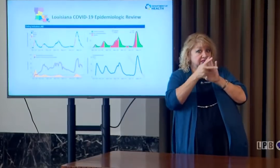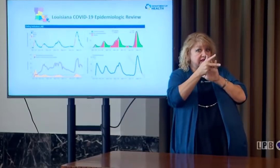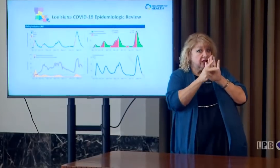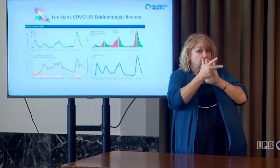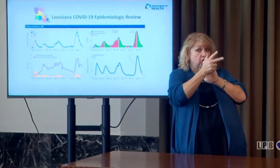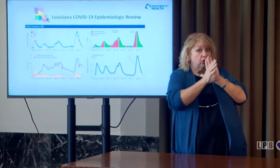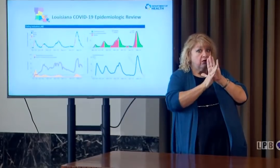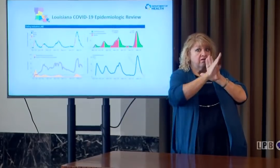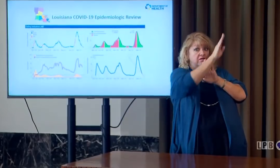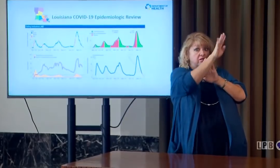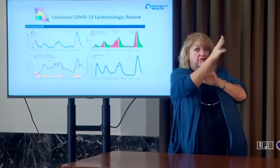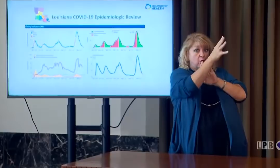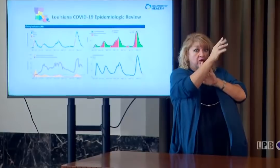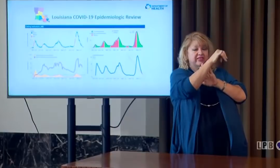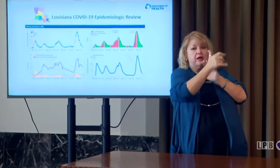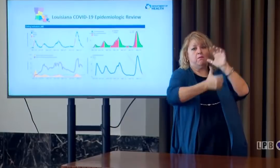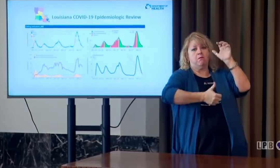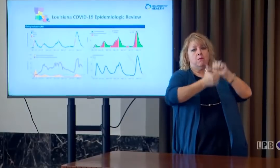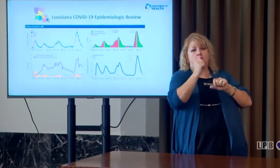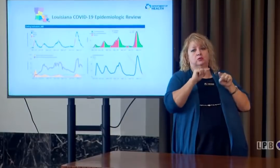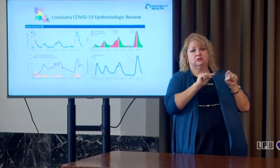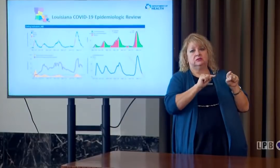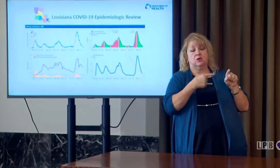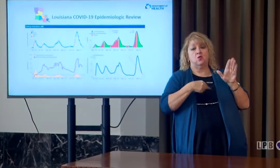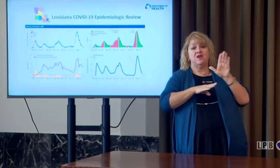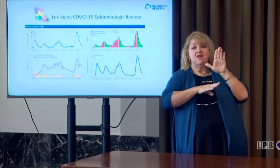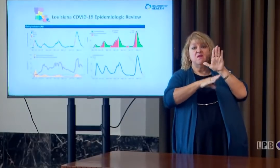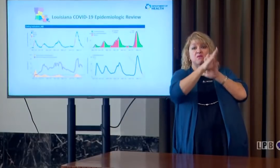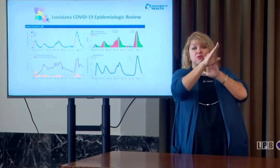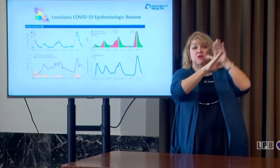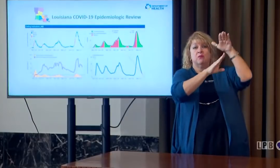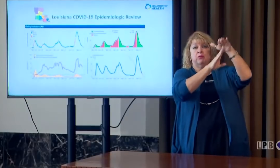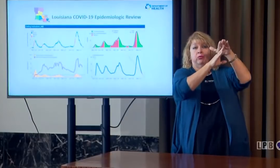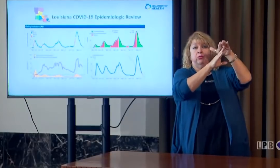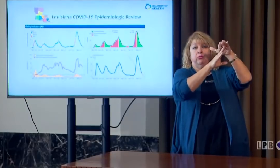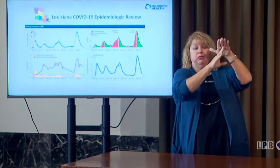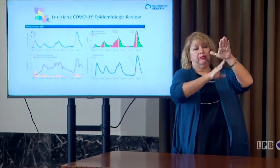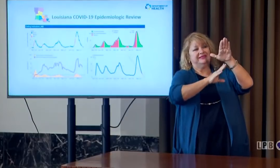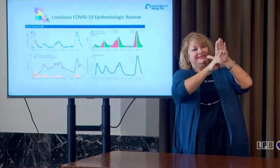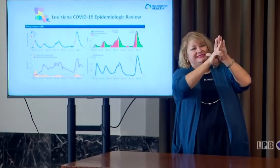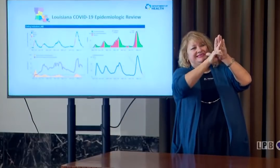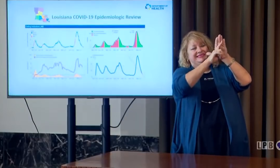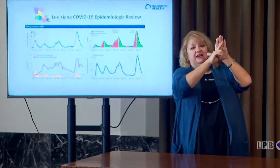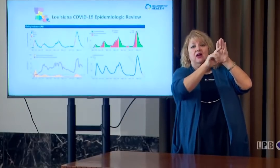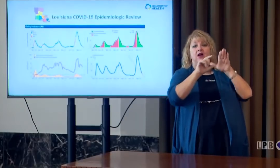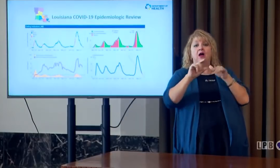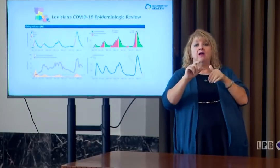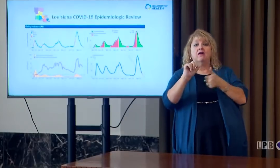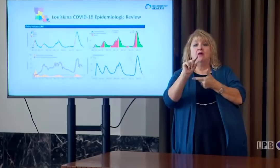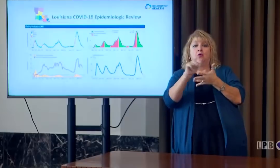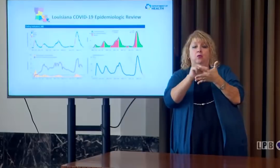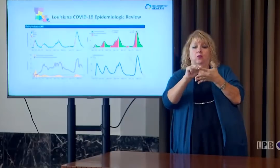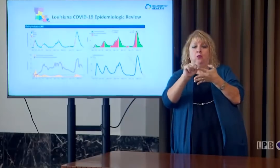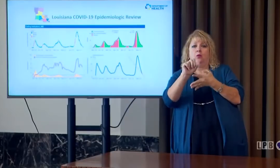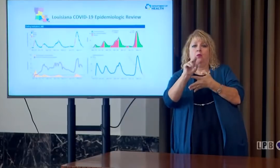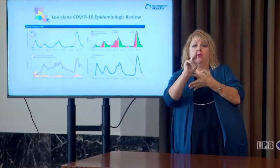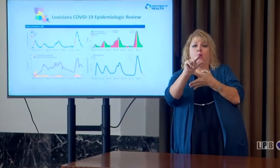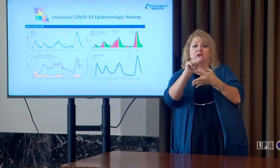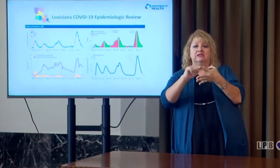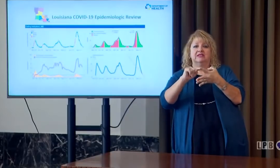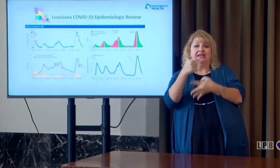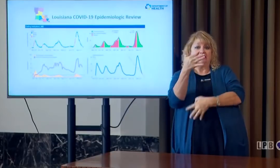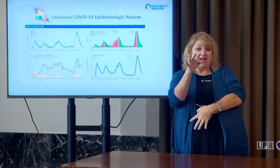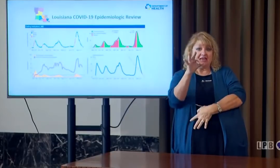was clearly the largest. We peaked the first week of August there with 19% of all ER